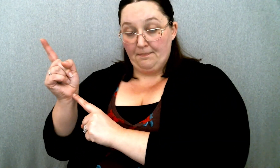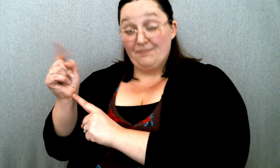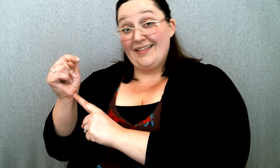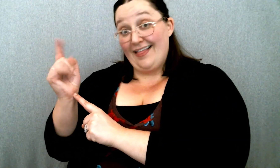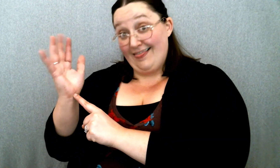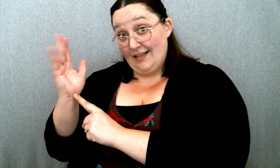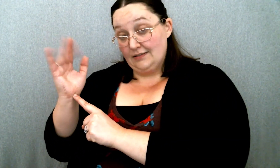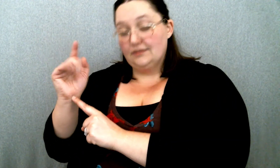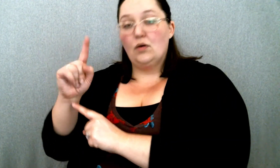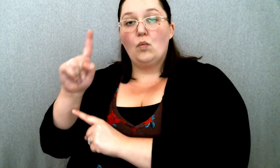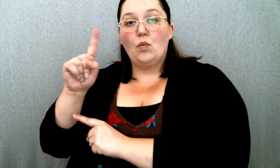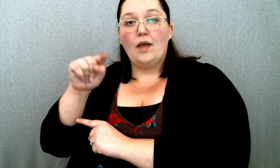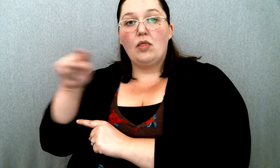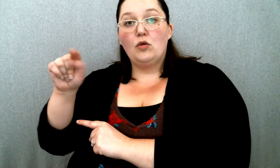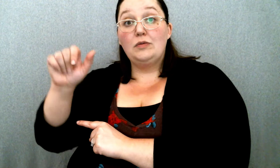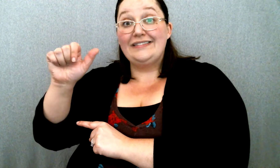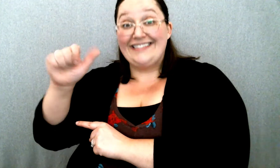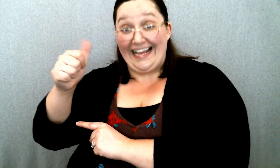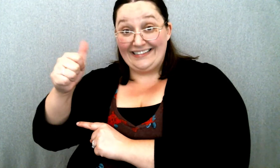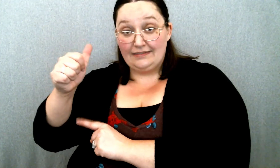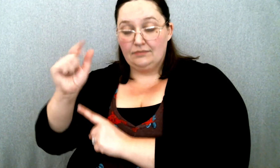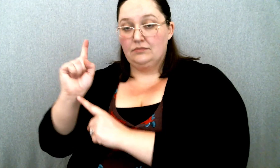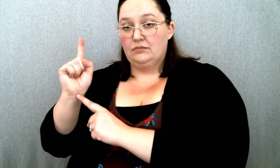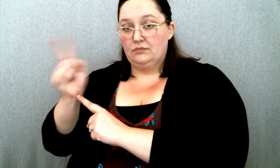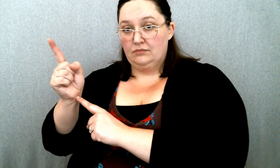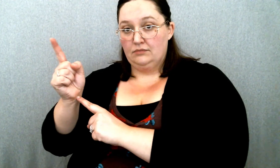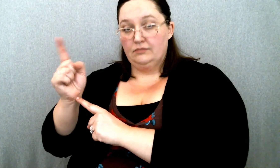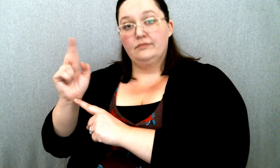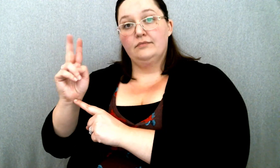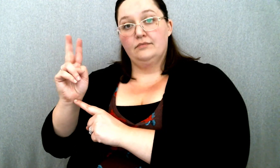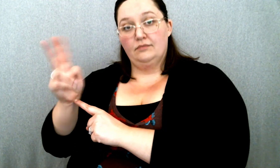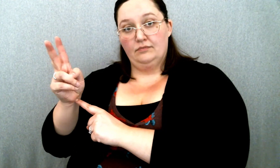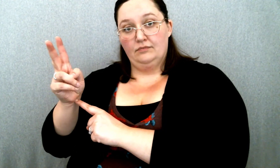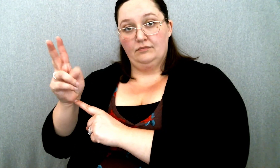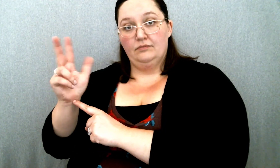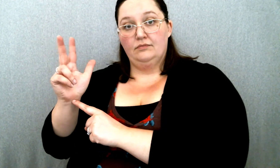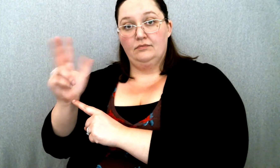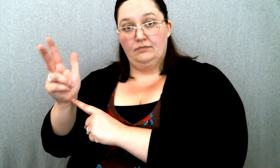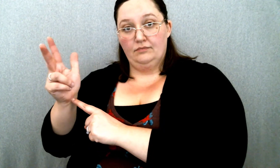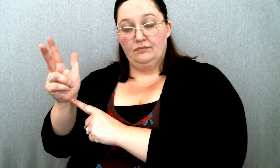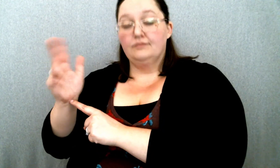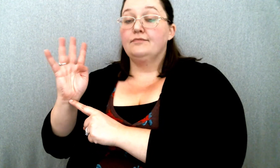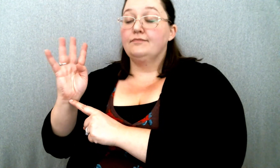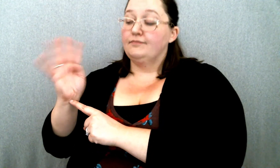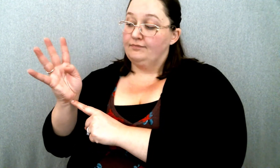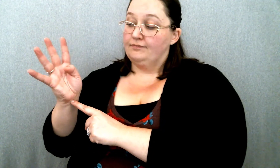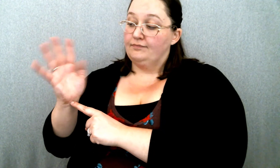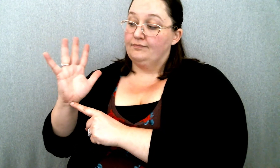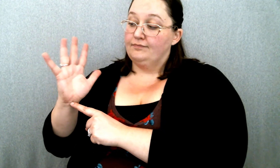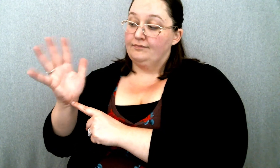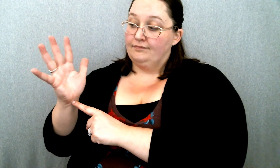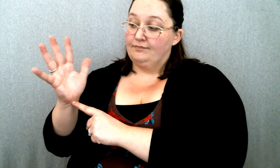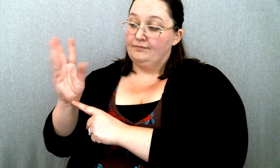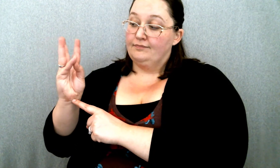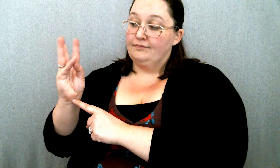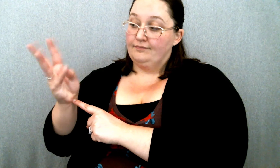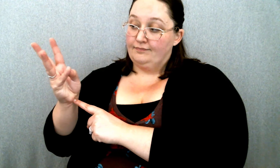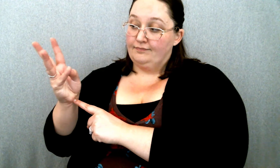on wrist of your dominant hand. Your dominant hand can use number incorporation 1 through 10. 6